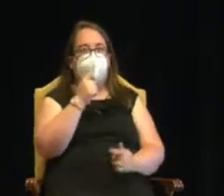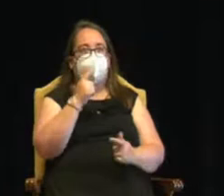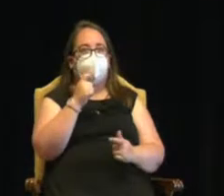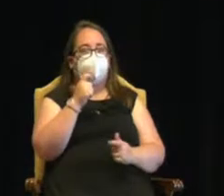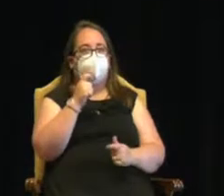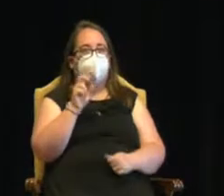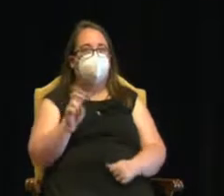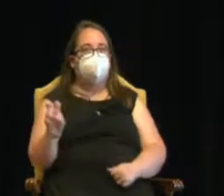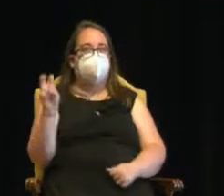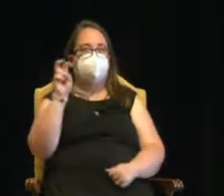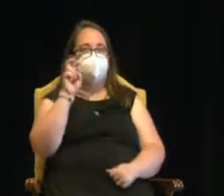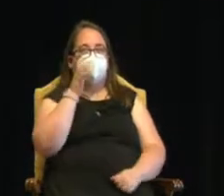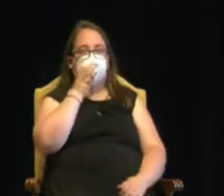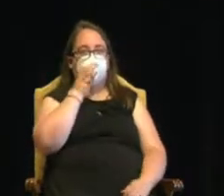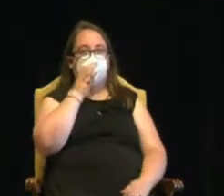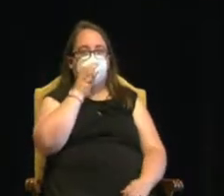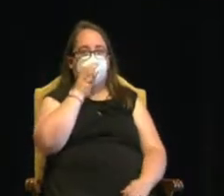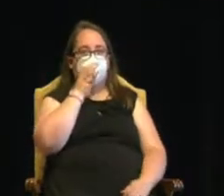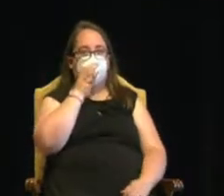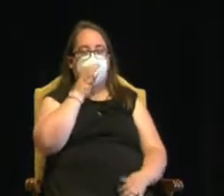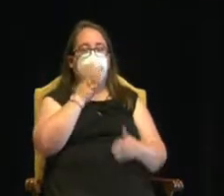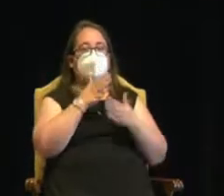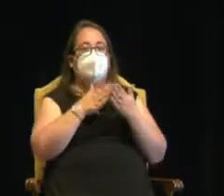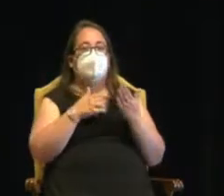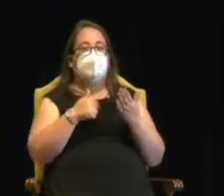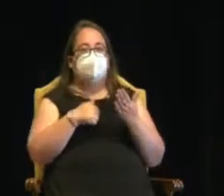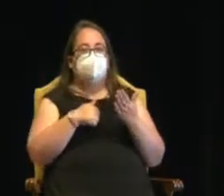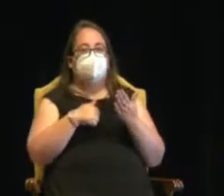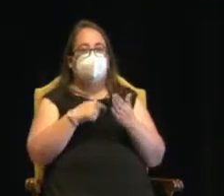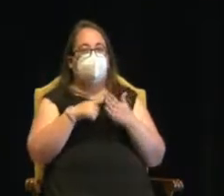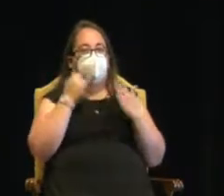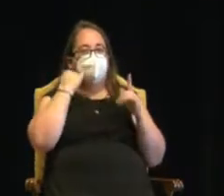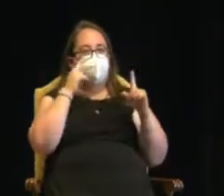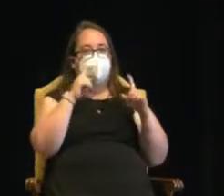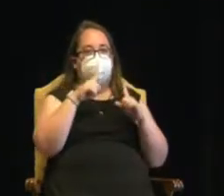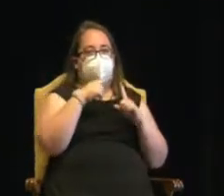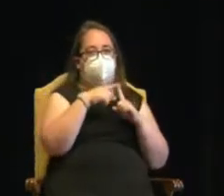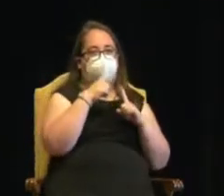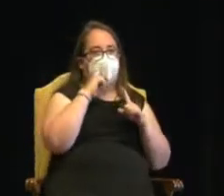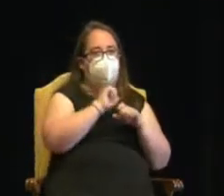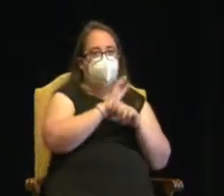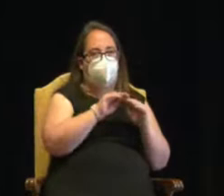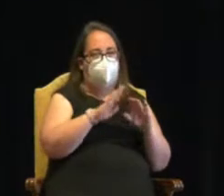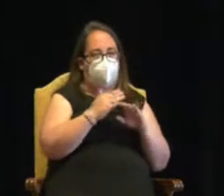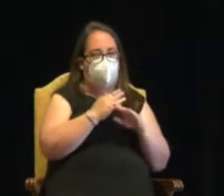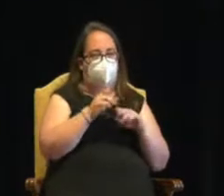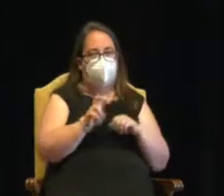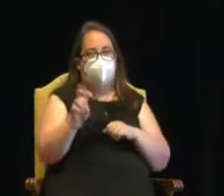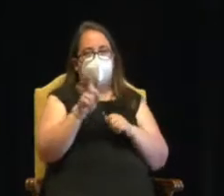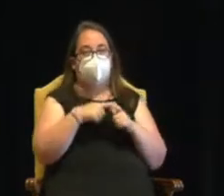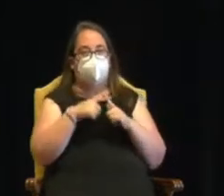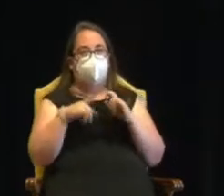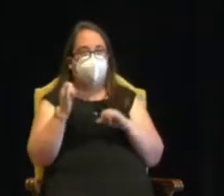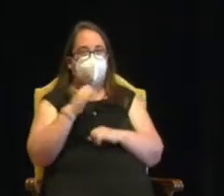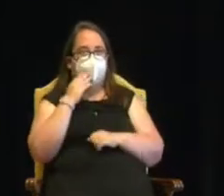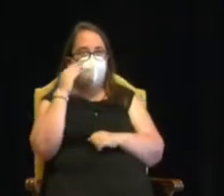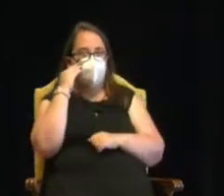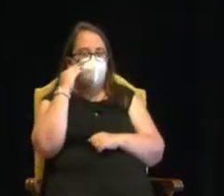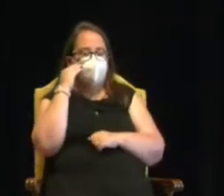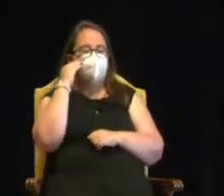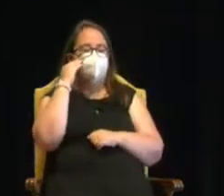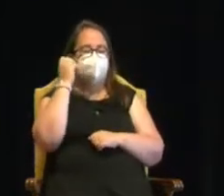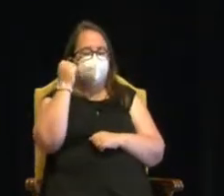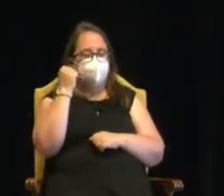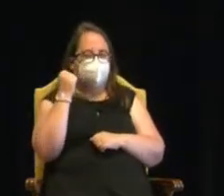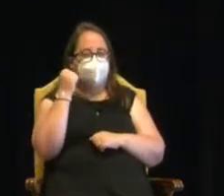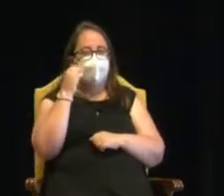and I'm like, part of me is like, what if I test positive for COVID right before I go on the trip? Then I get to stay home, which is not good.